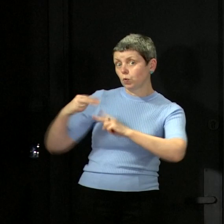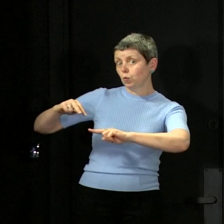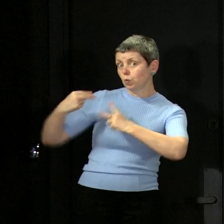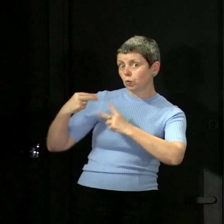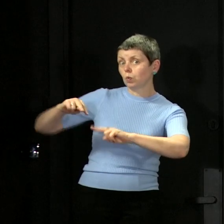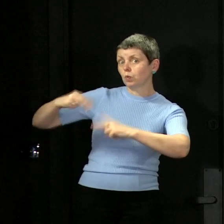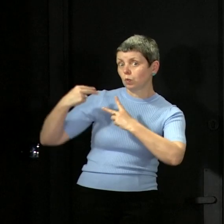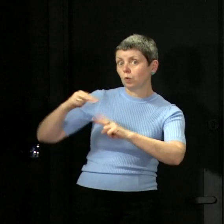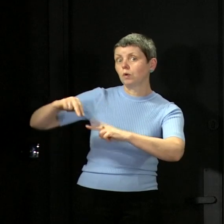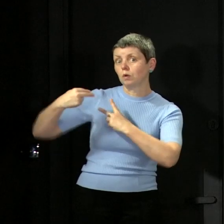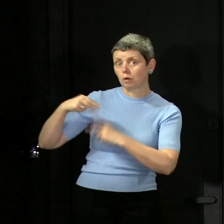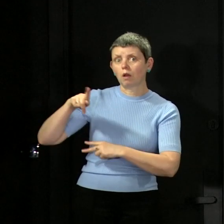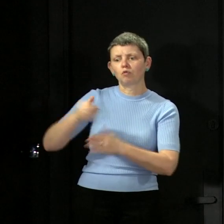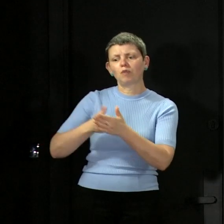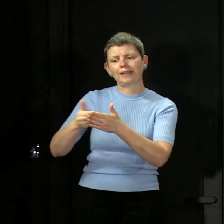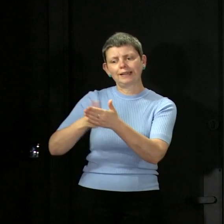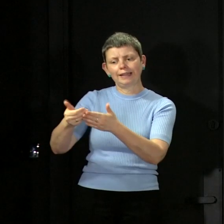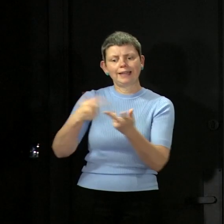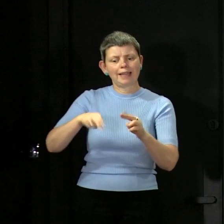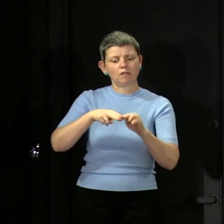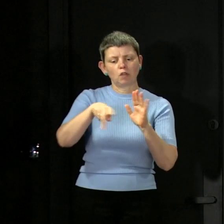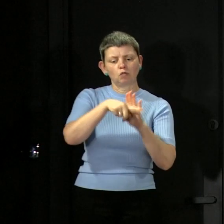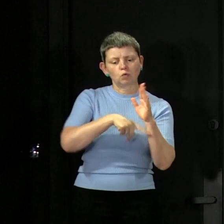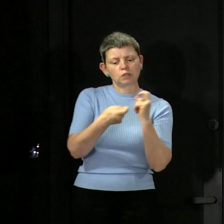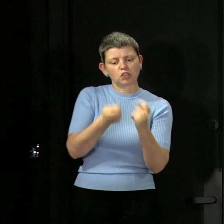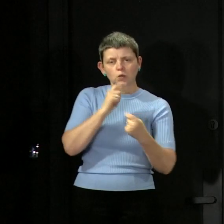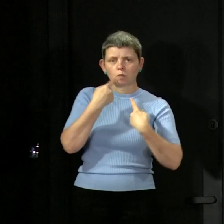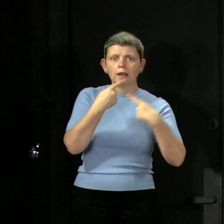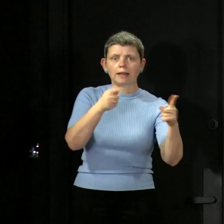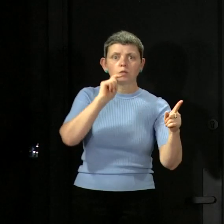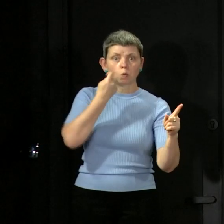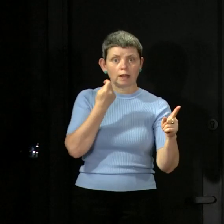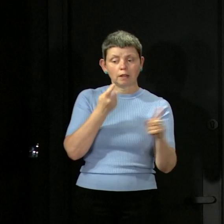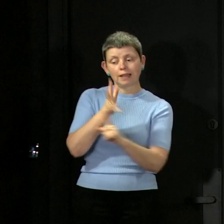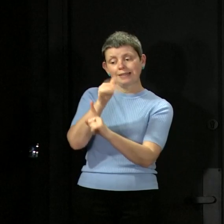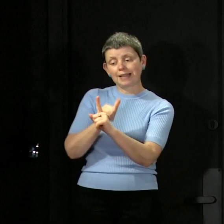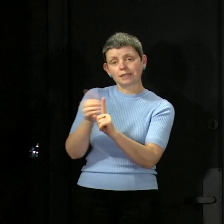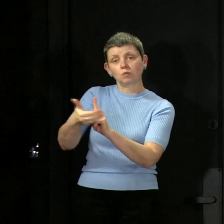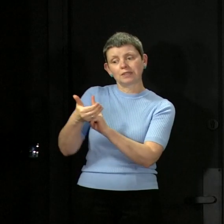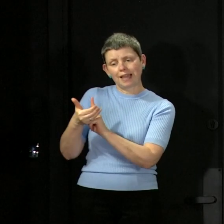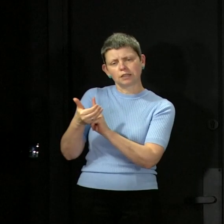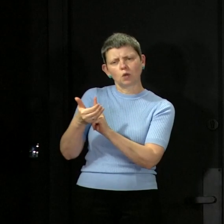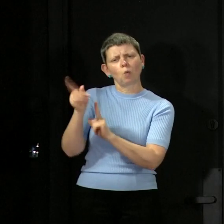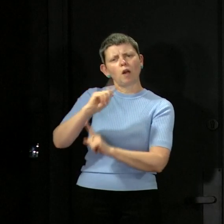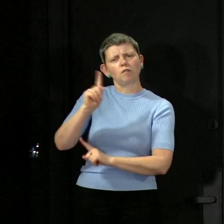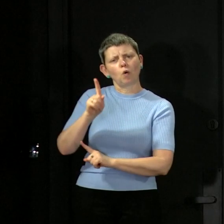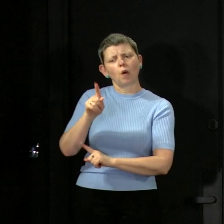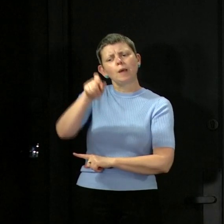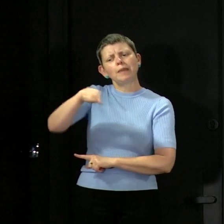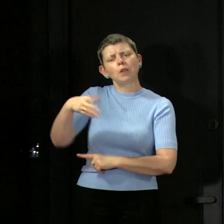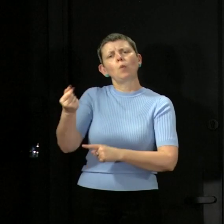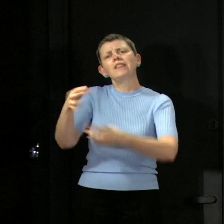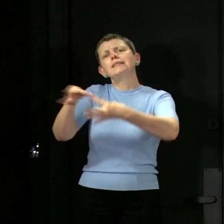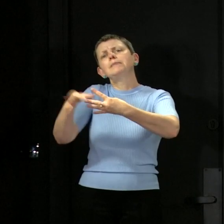that, we will announce that as we come to these decisions. Test and Protect is for symptomatic people, but of course we will